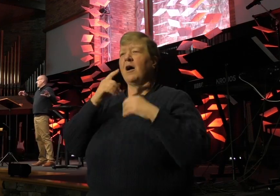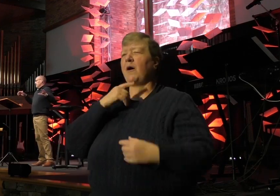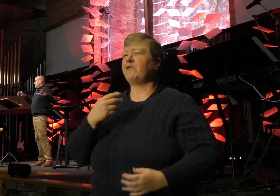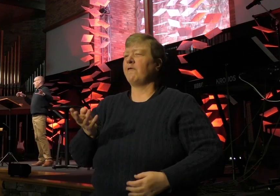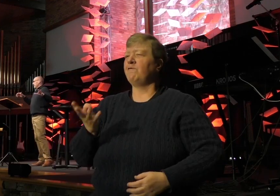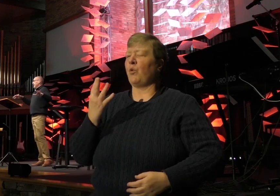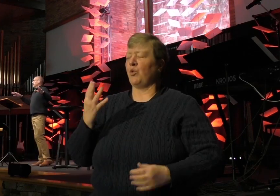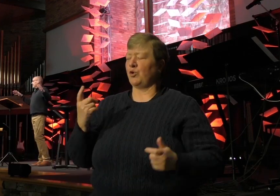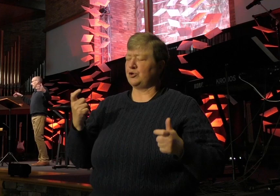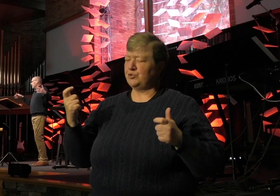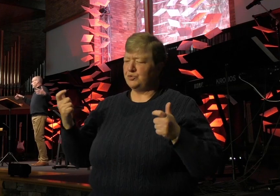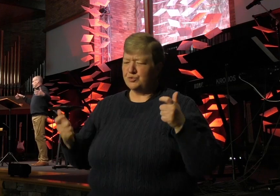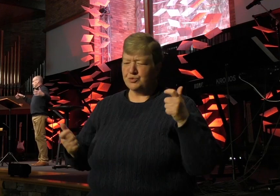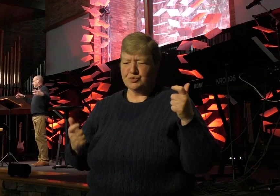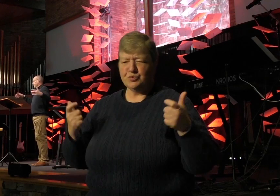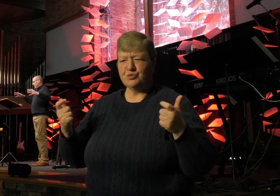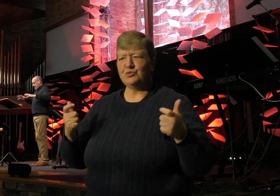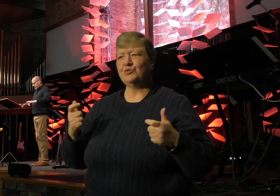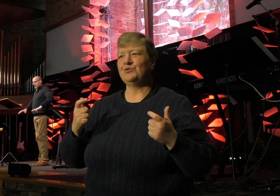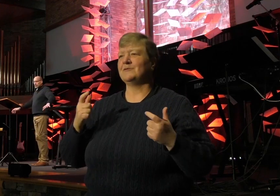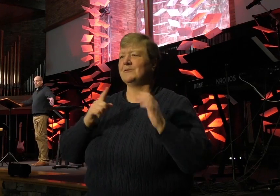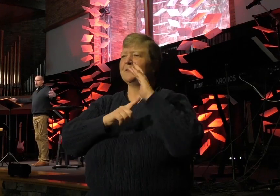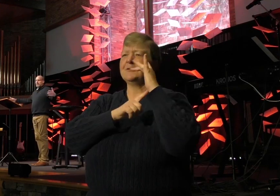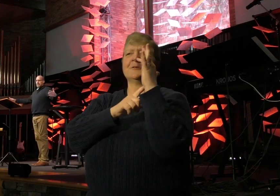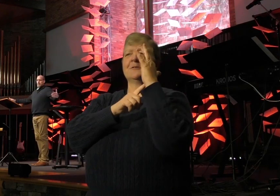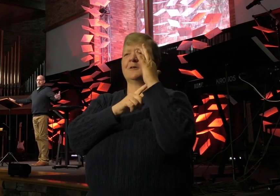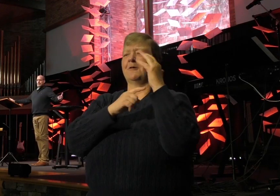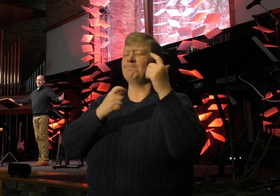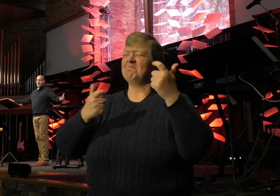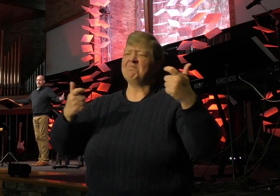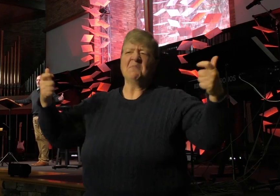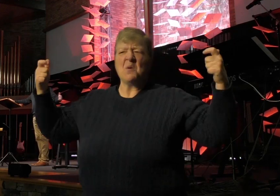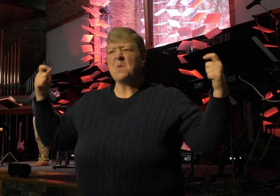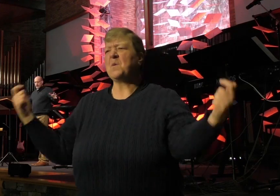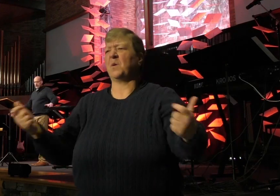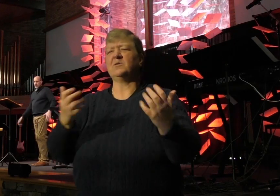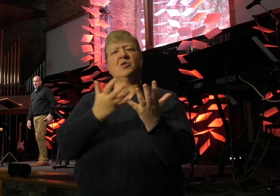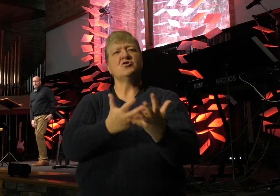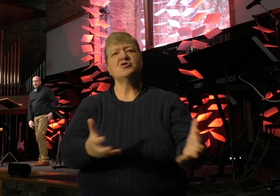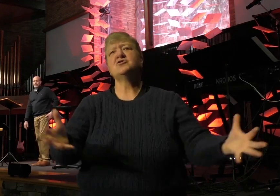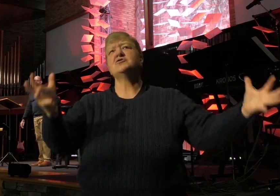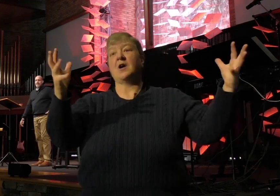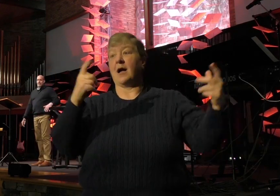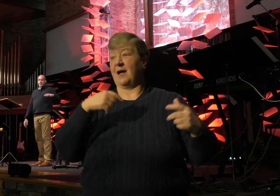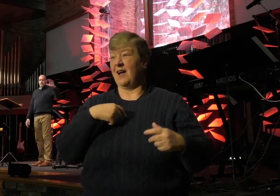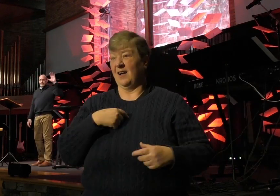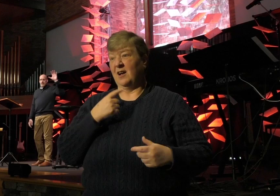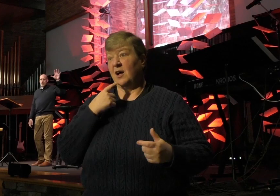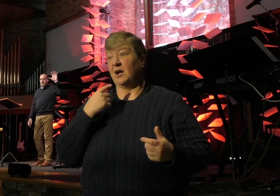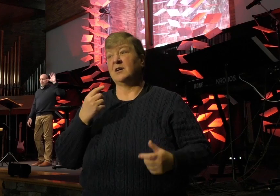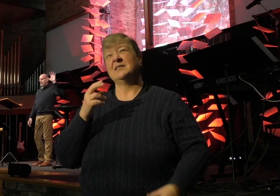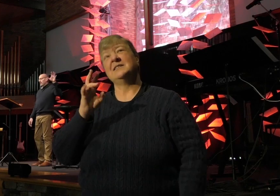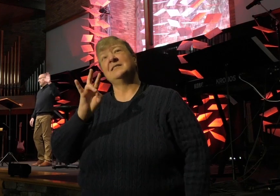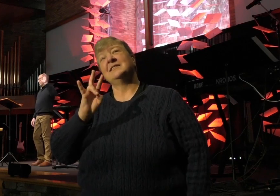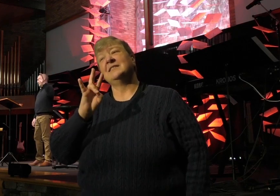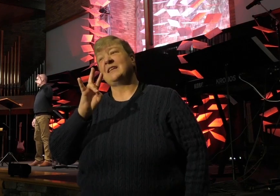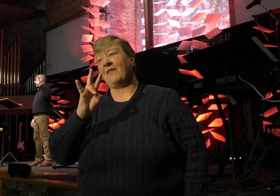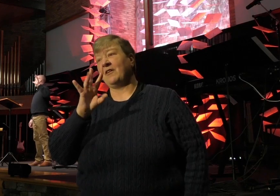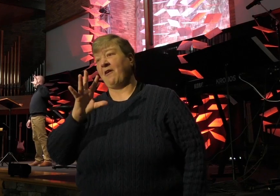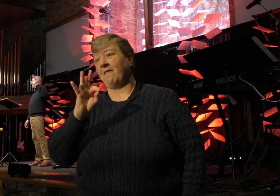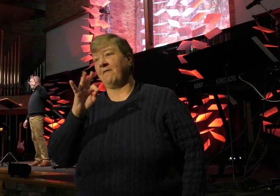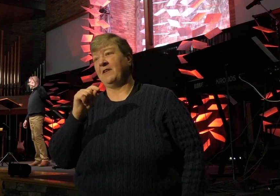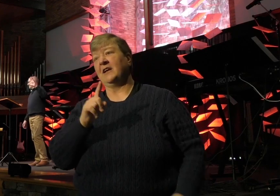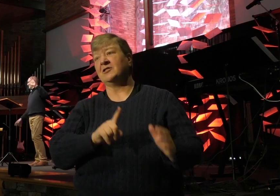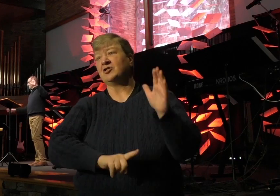huge candelabras in the biggest courtyard of the temple. And when I say huge, they were 75